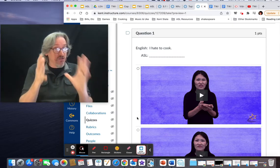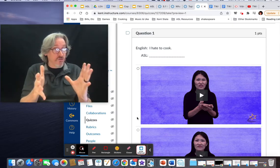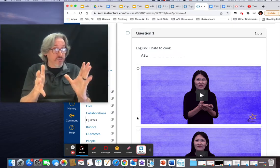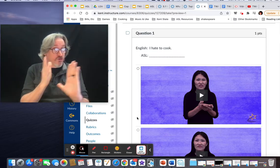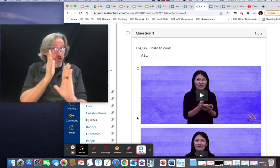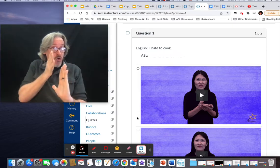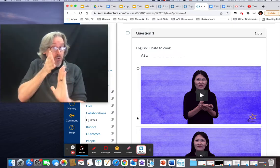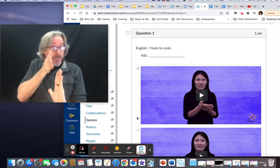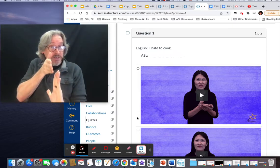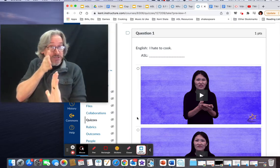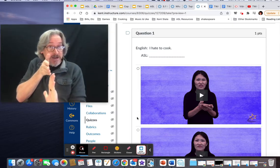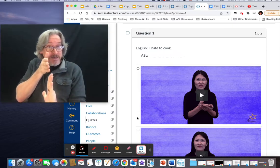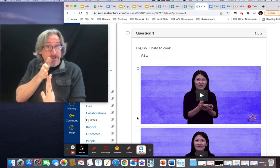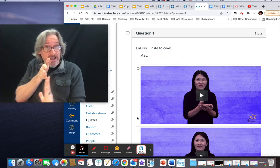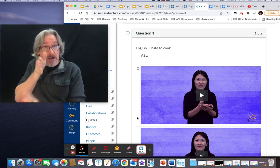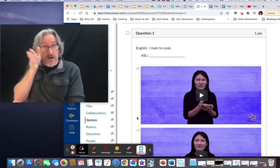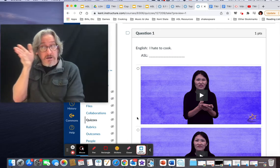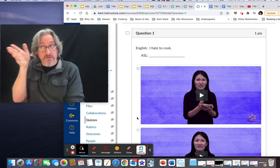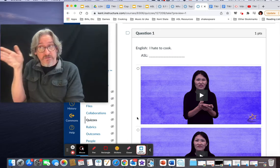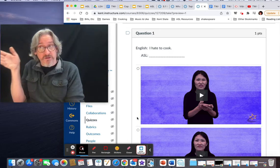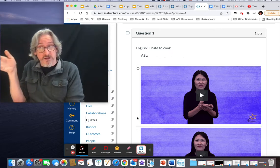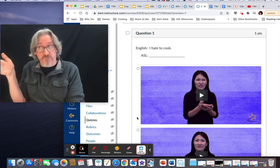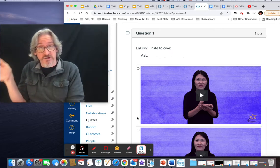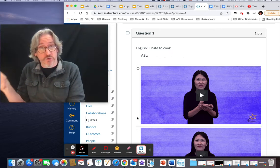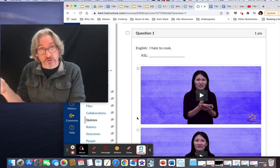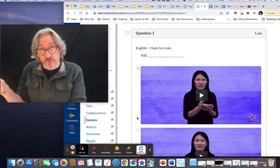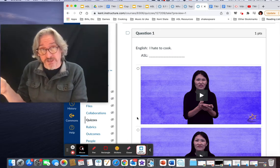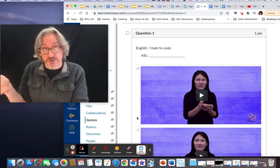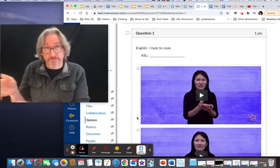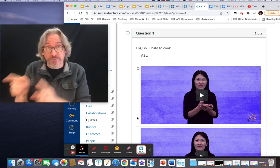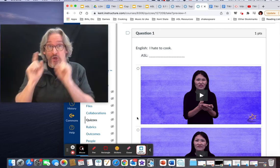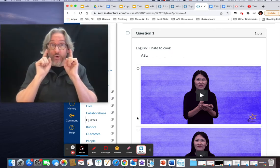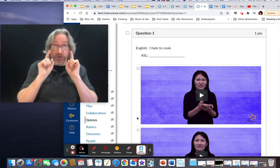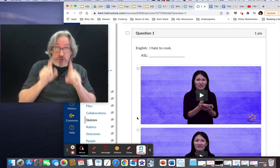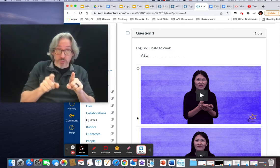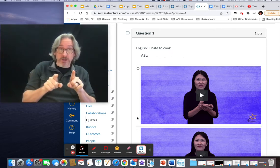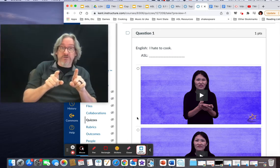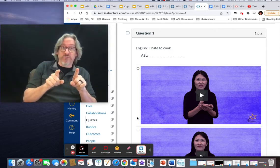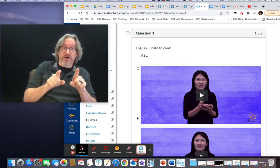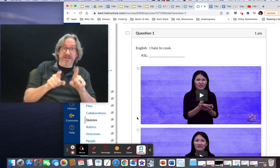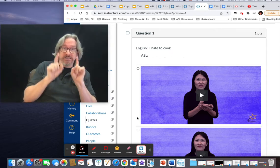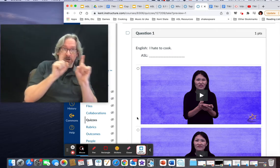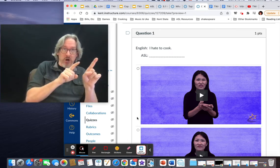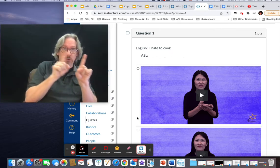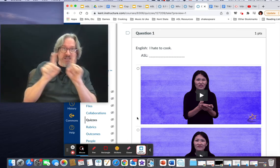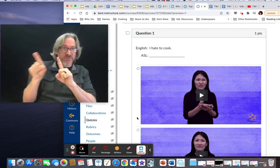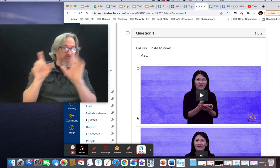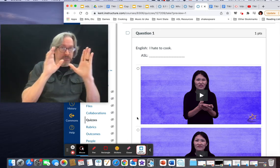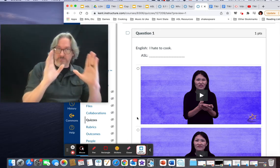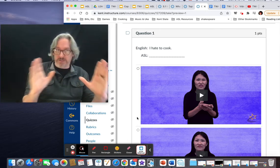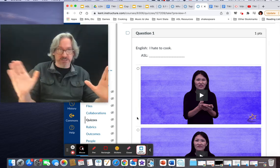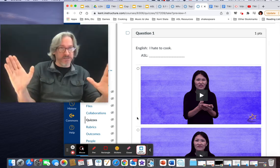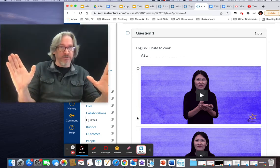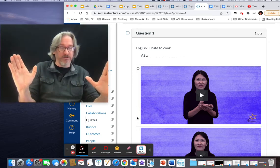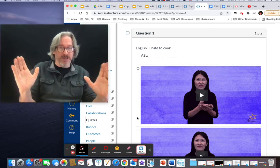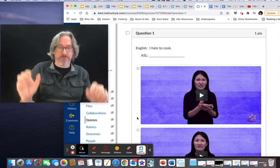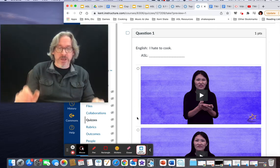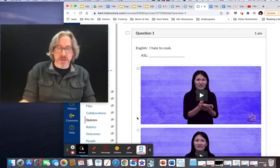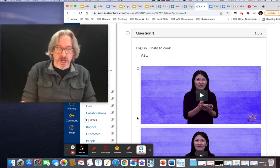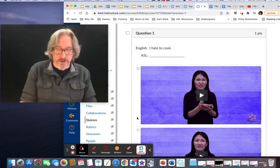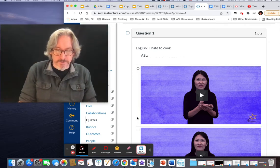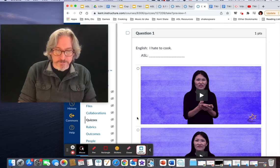Like, don't be distracted by the rhetorical question. What you want to look for is OSV, the simple